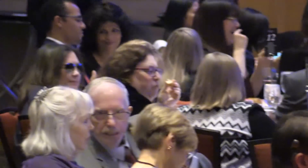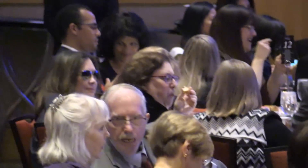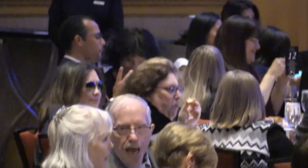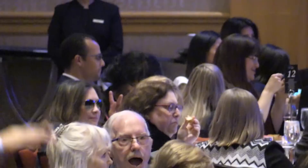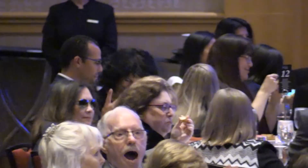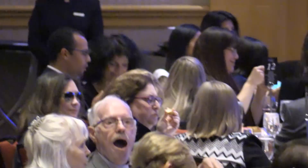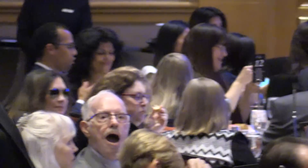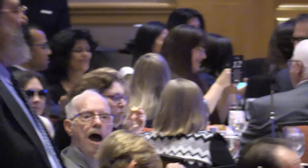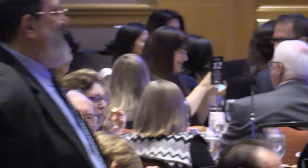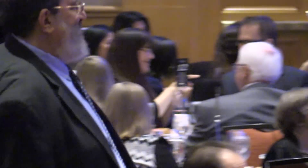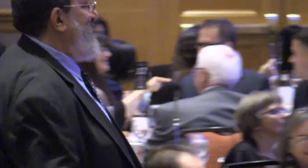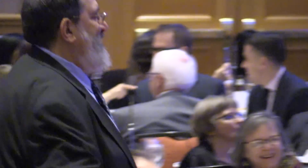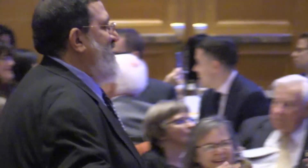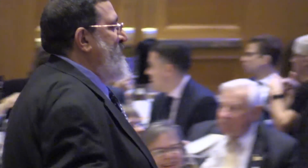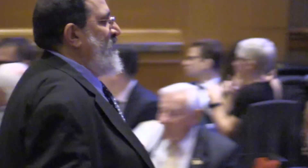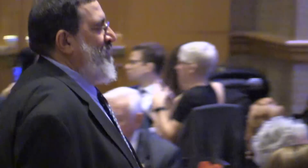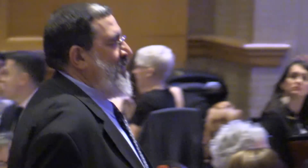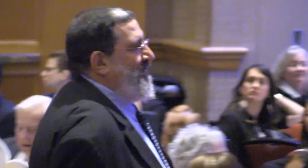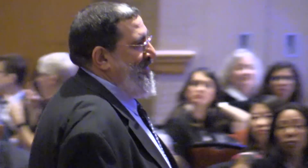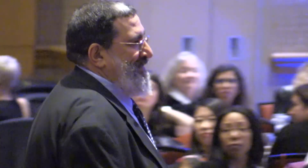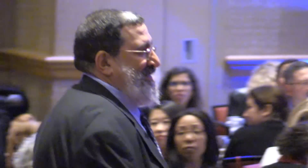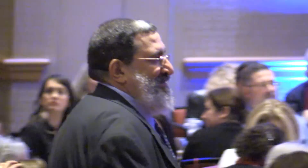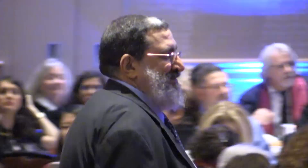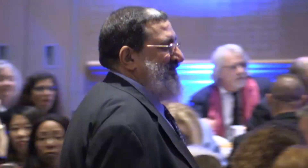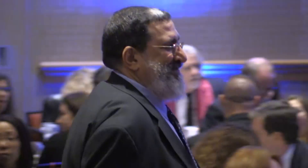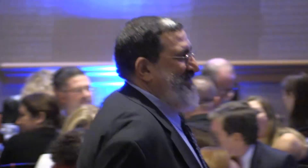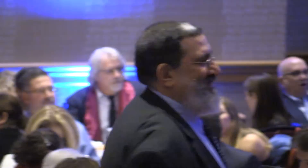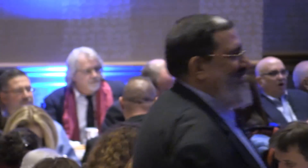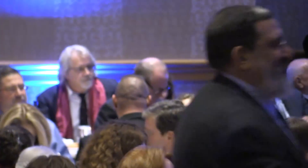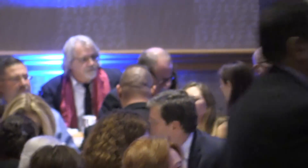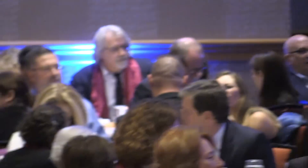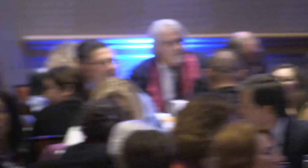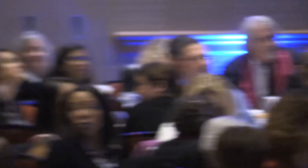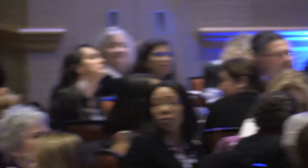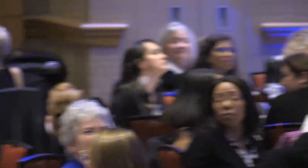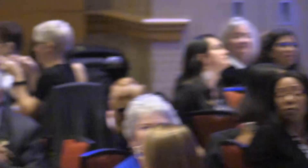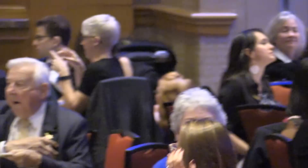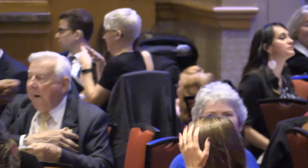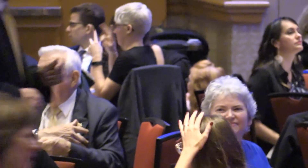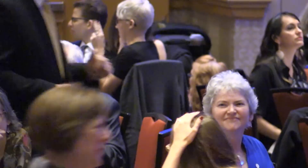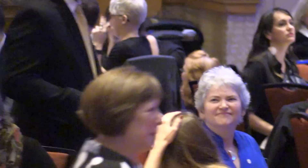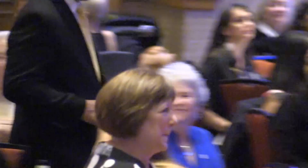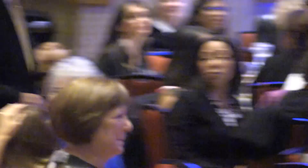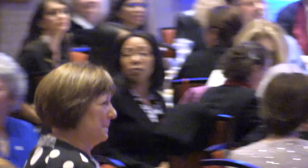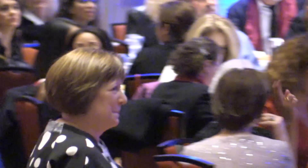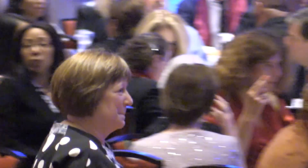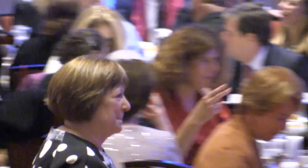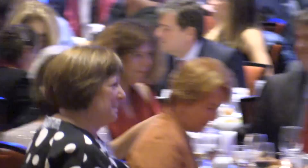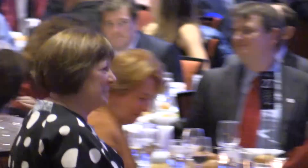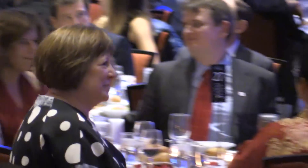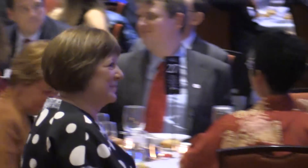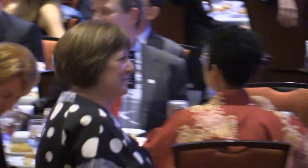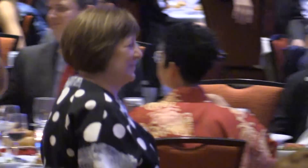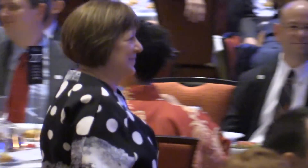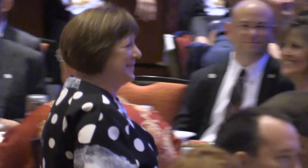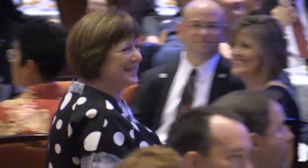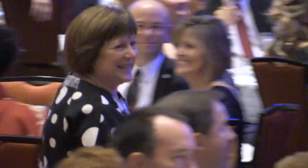Now let's welcome our current Executive Director, Claude